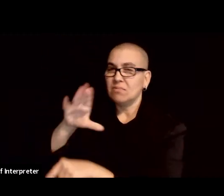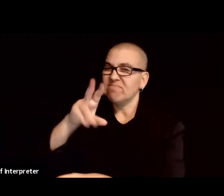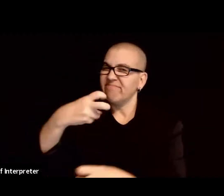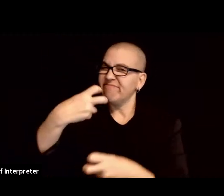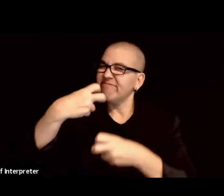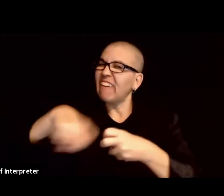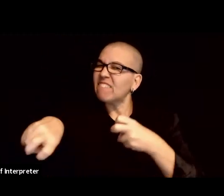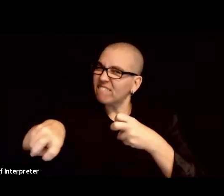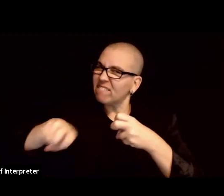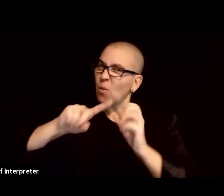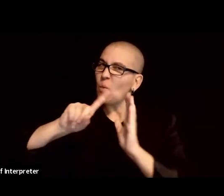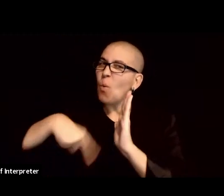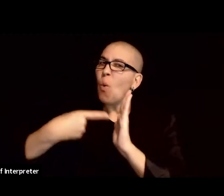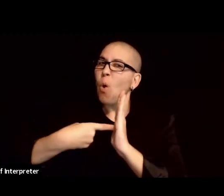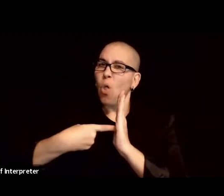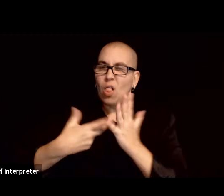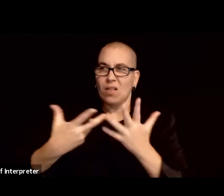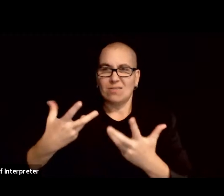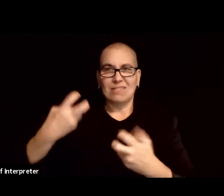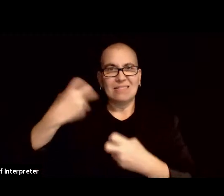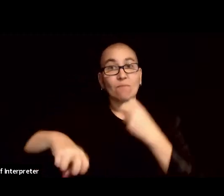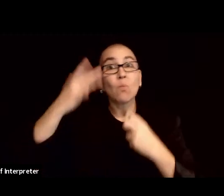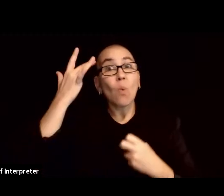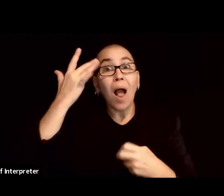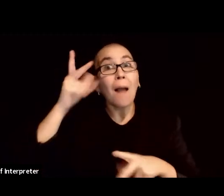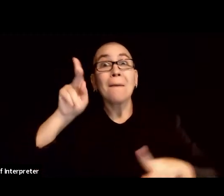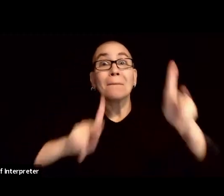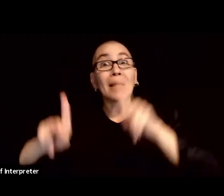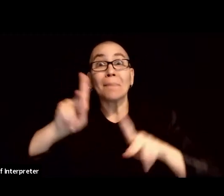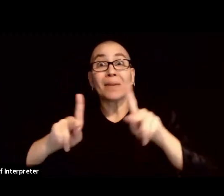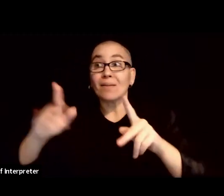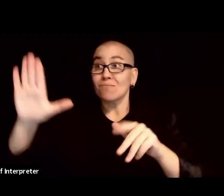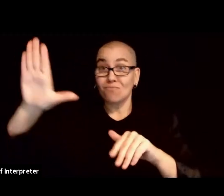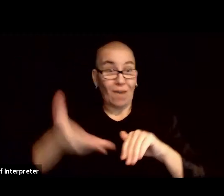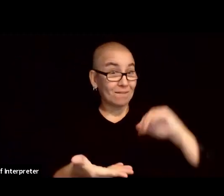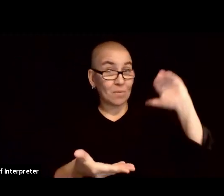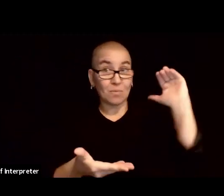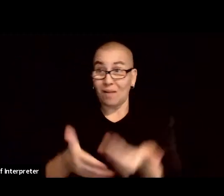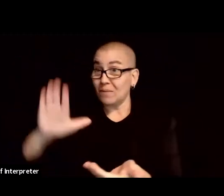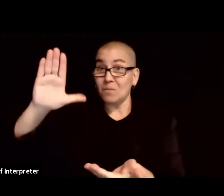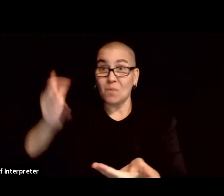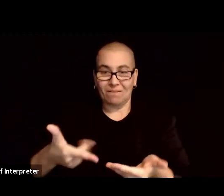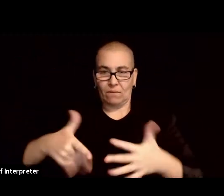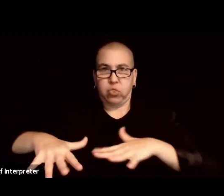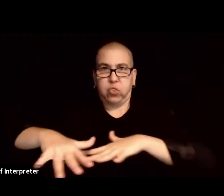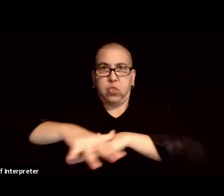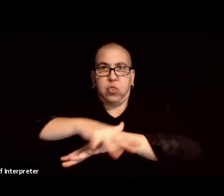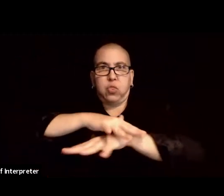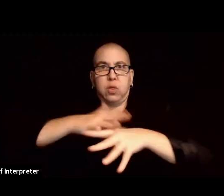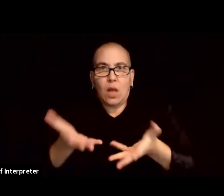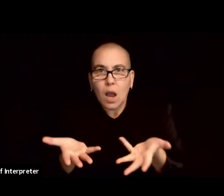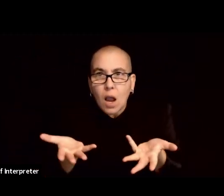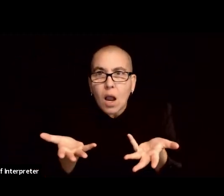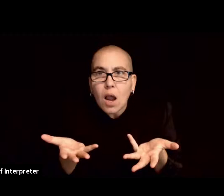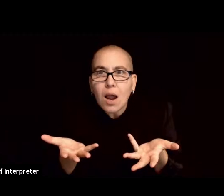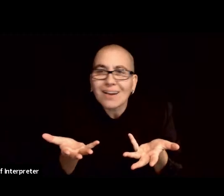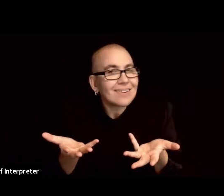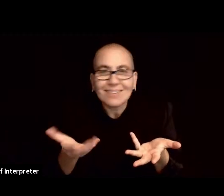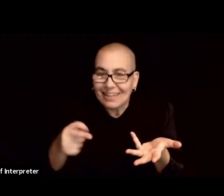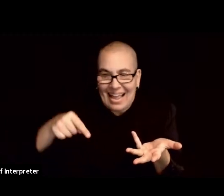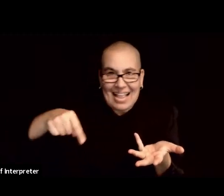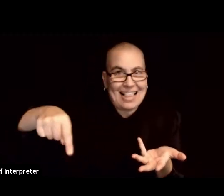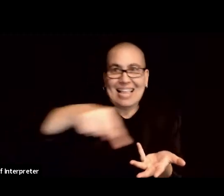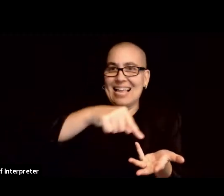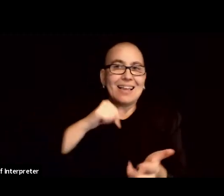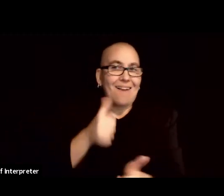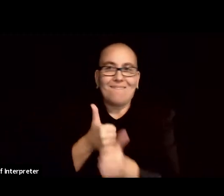the host of the event will not be following their instructions and will